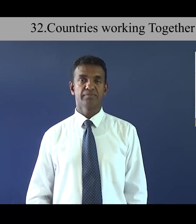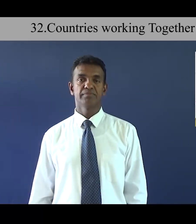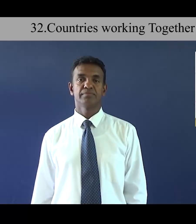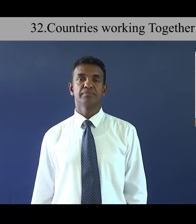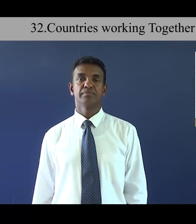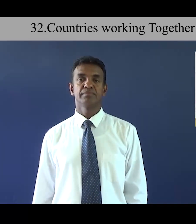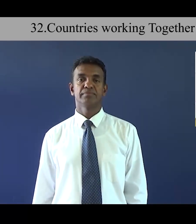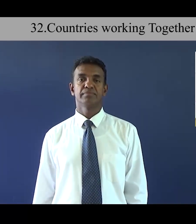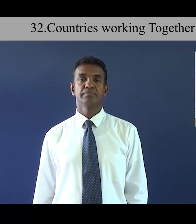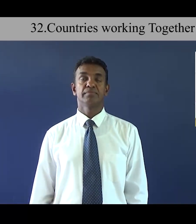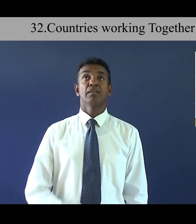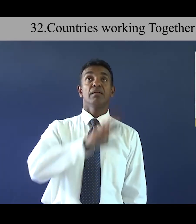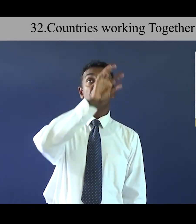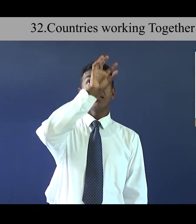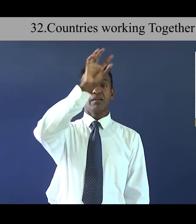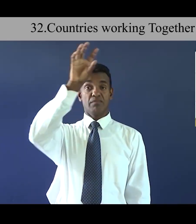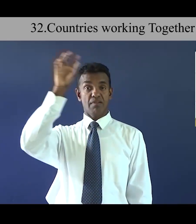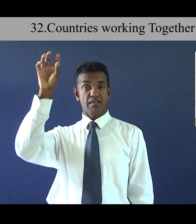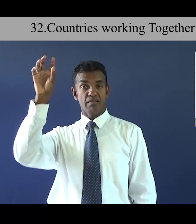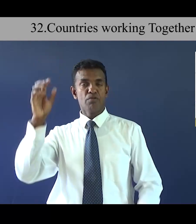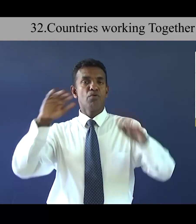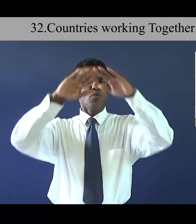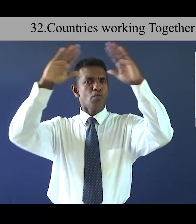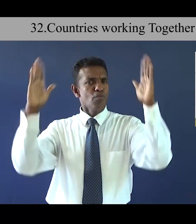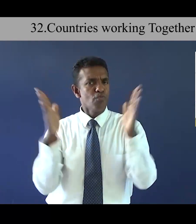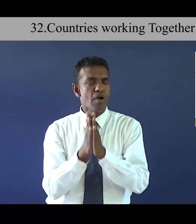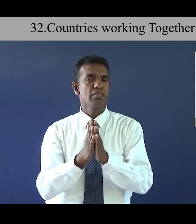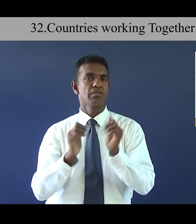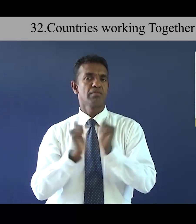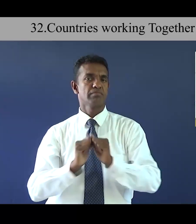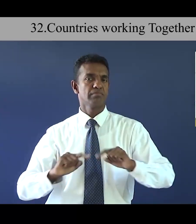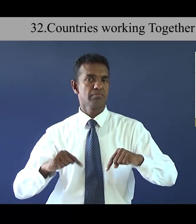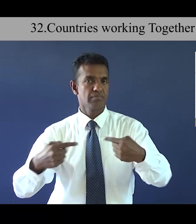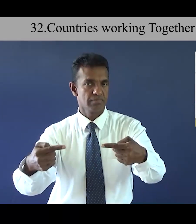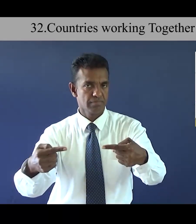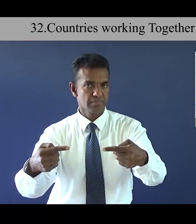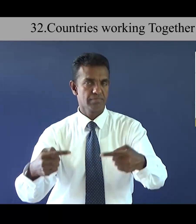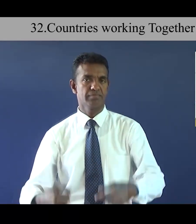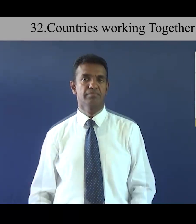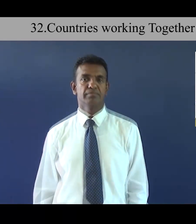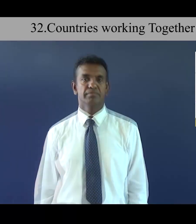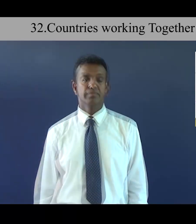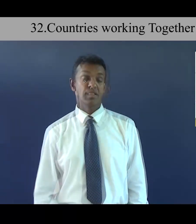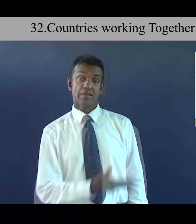Countries will work together as partners to make this agreement happen. They